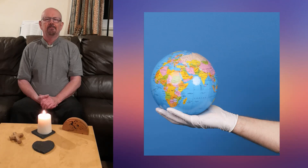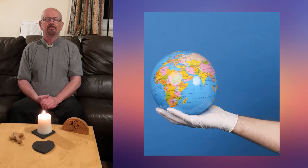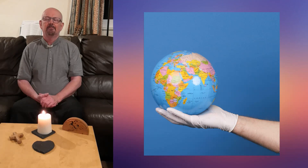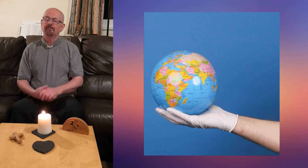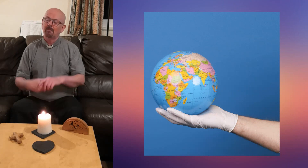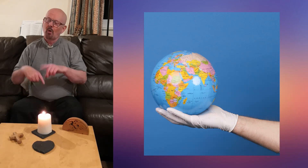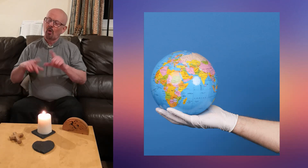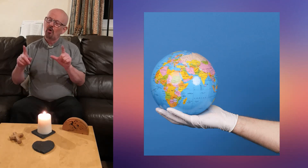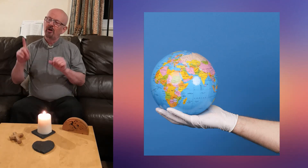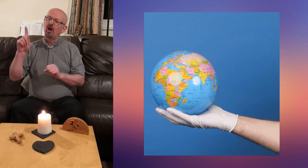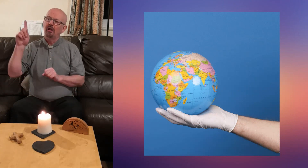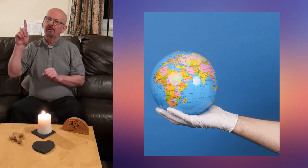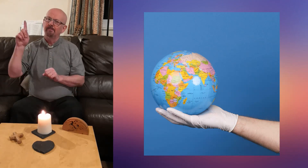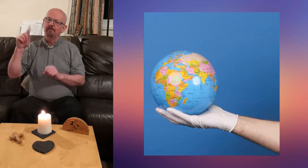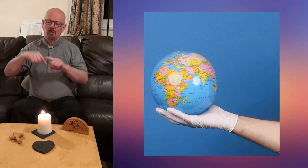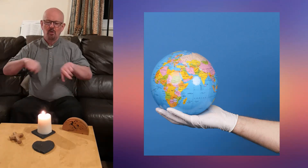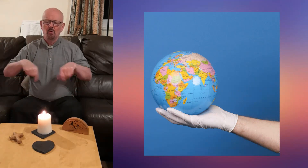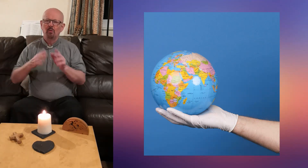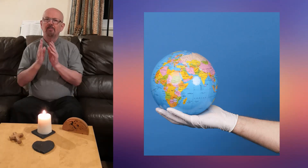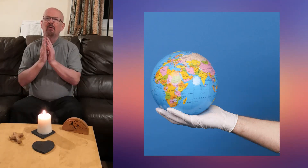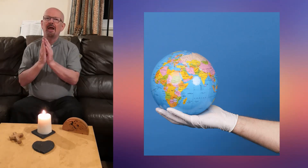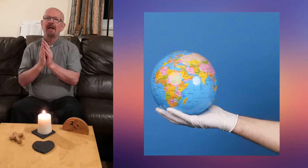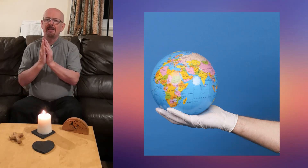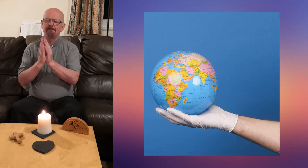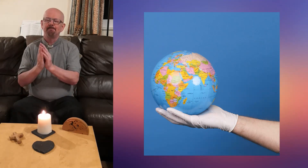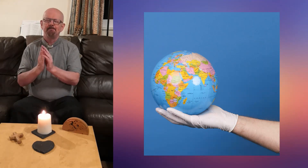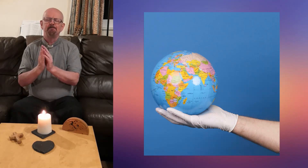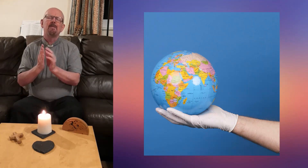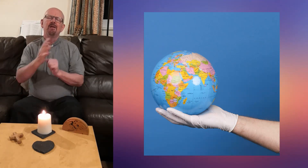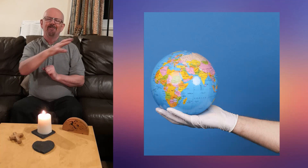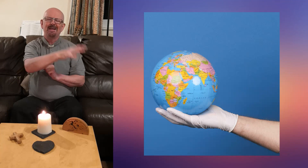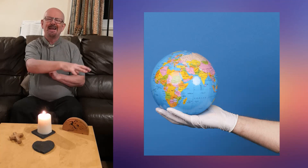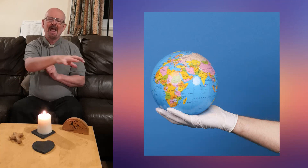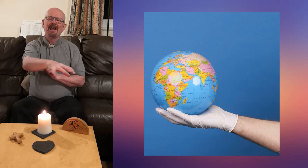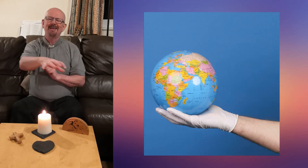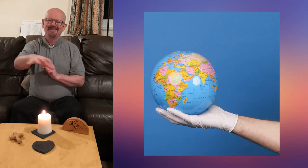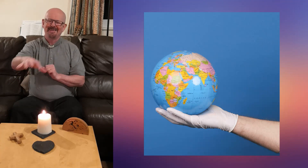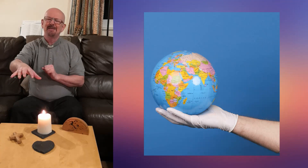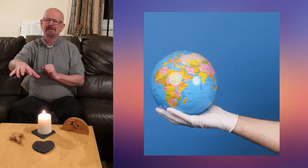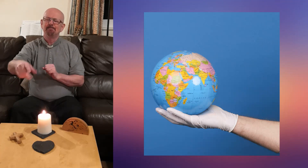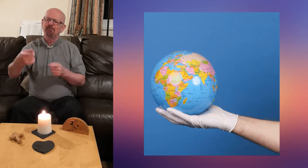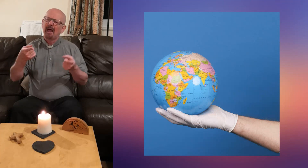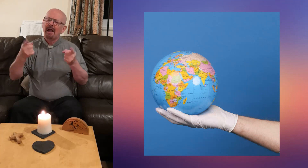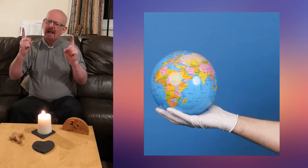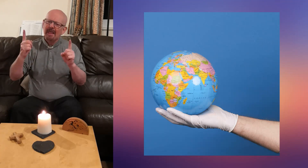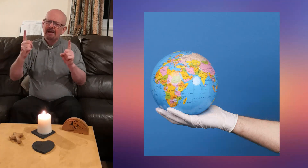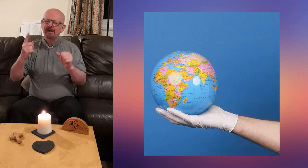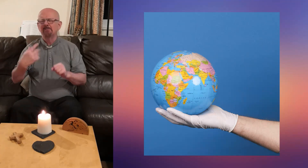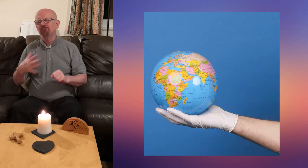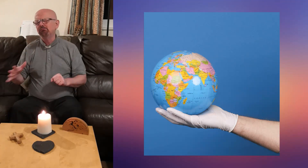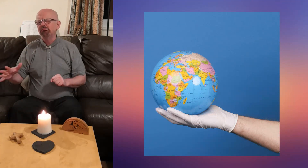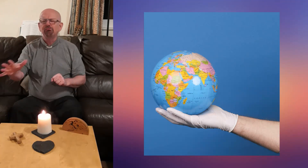Lord God, we pray for nations and leaders across the